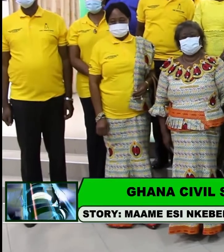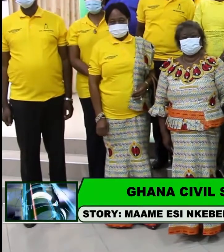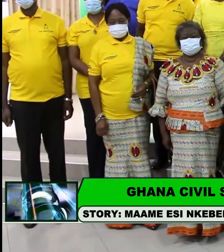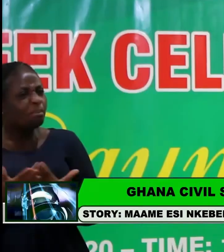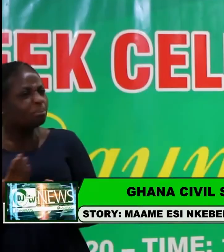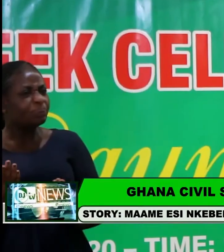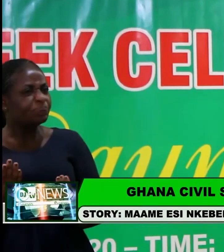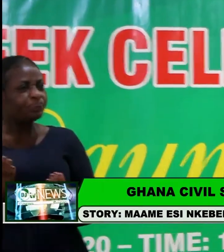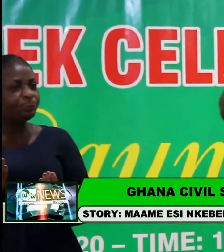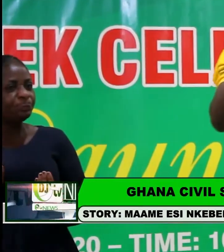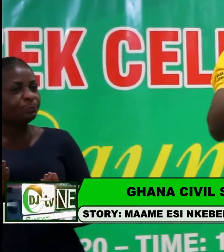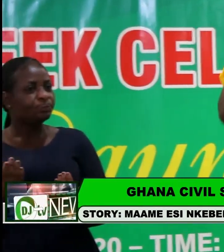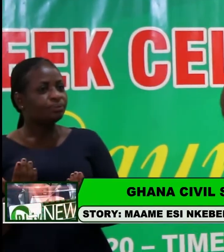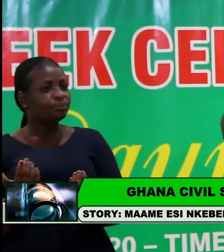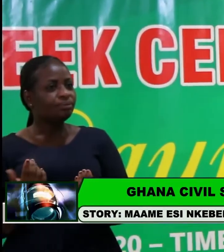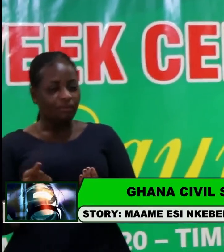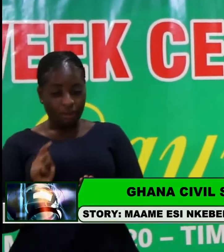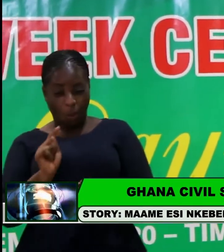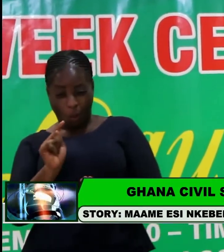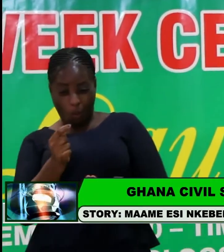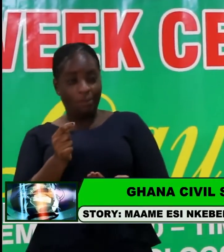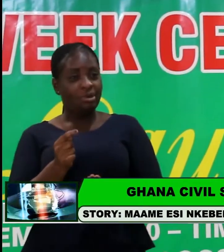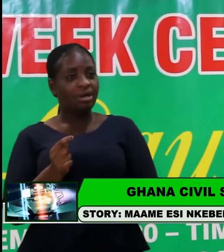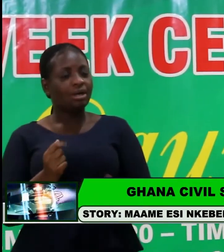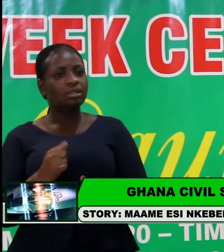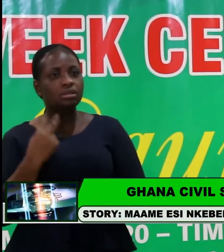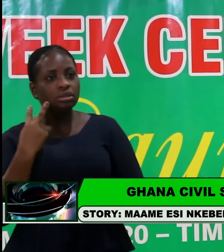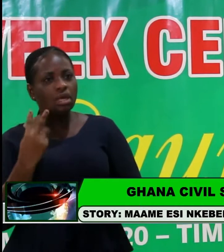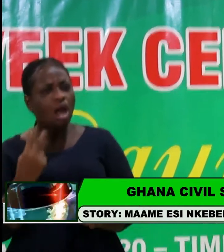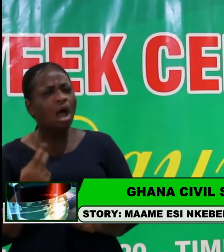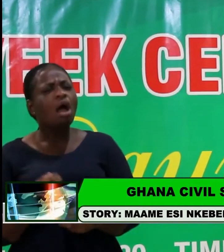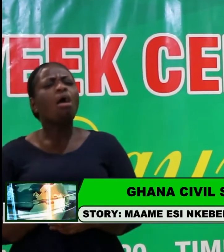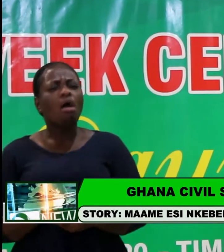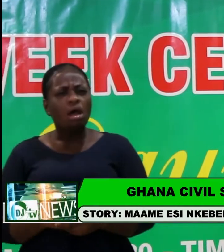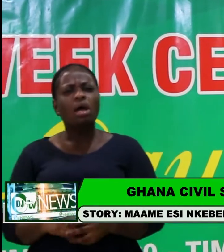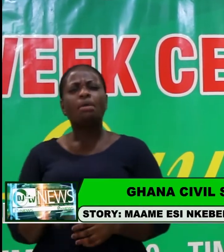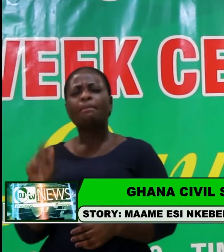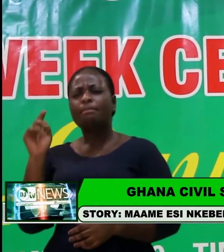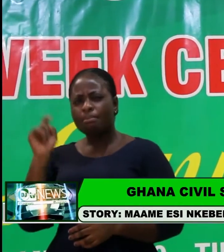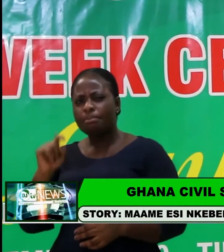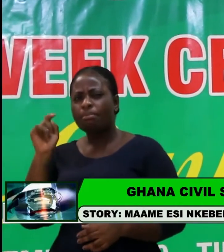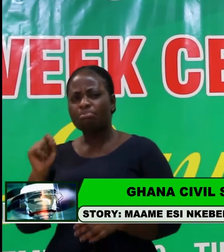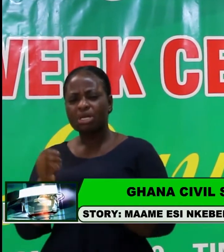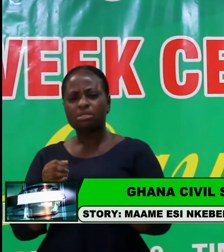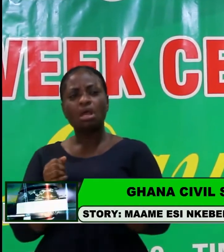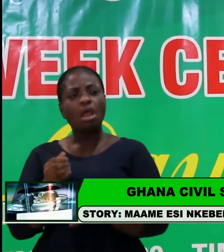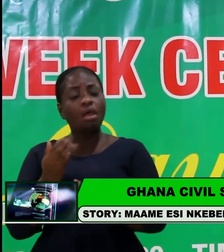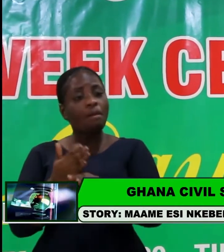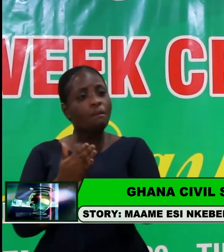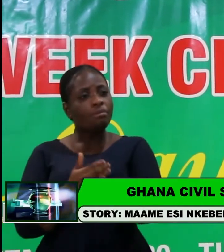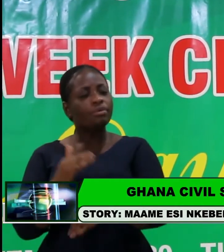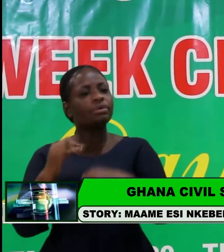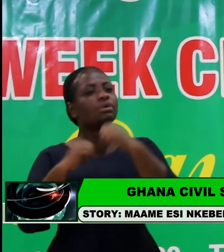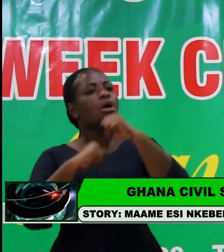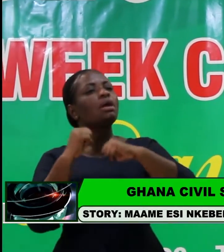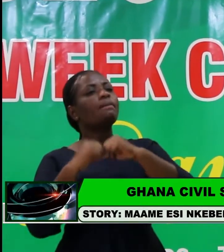off or comma could do, you realize that you need to improve the capacity differently. So